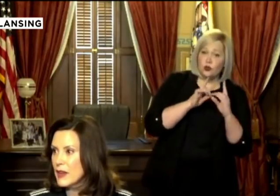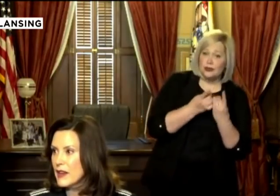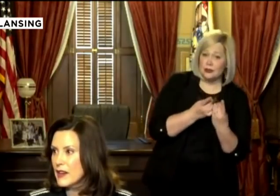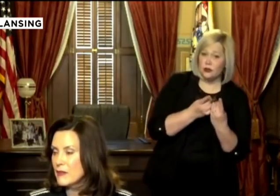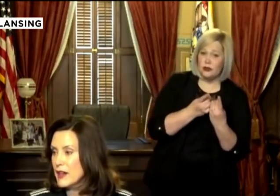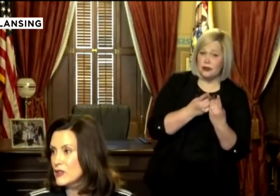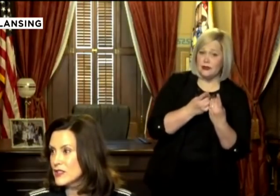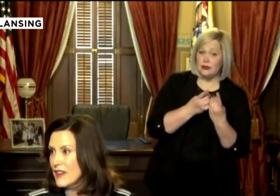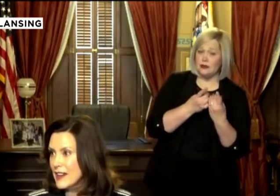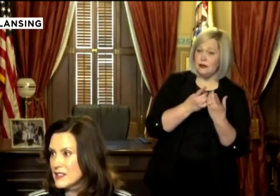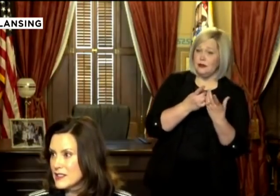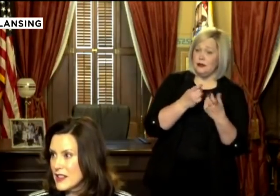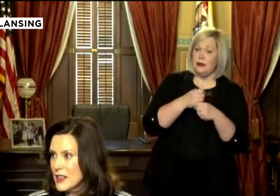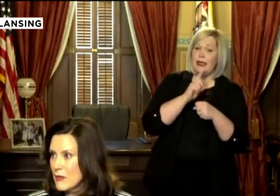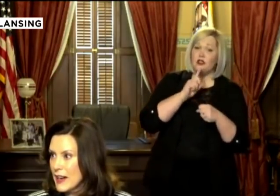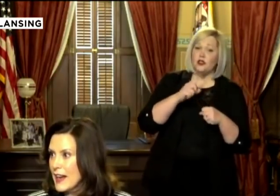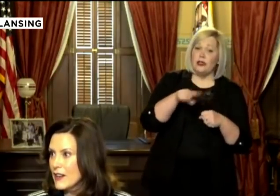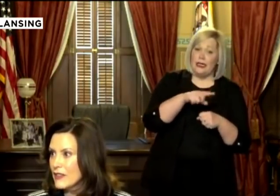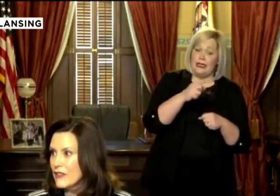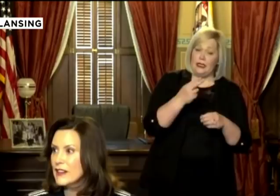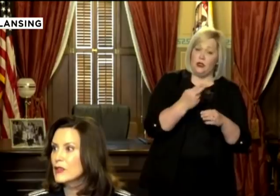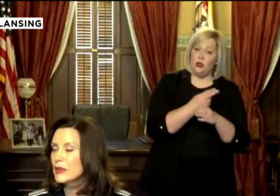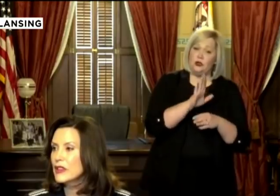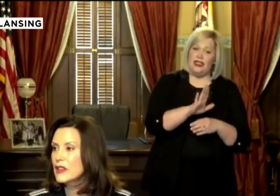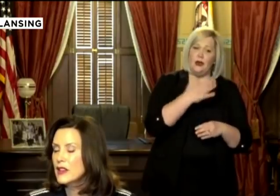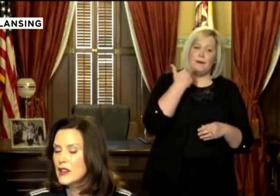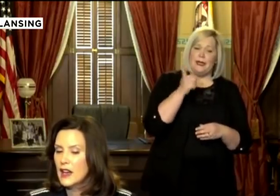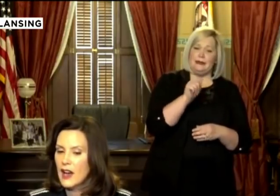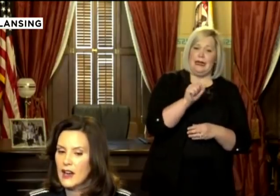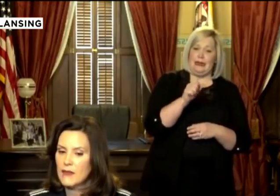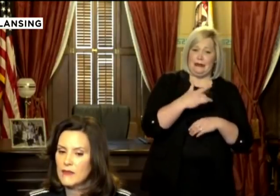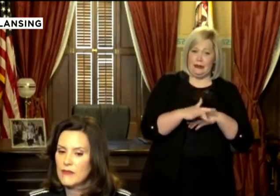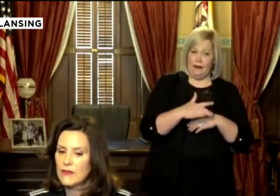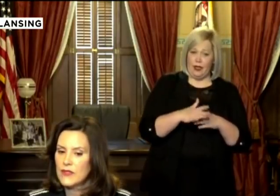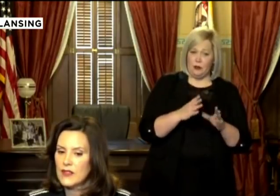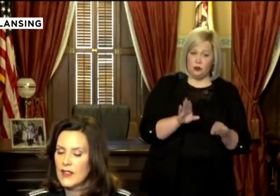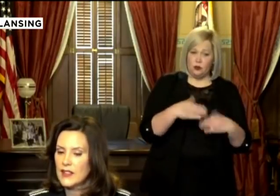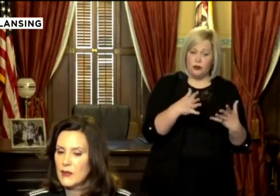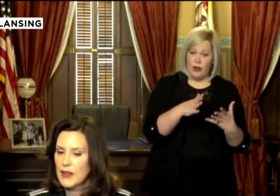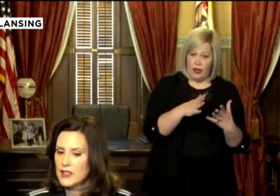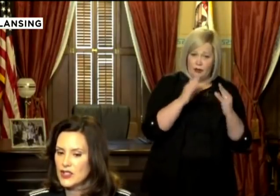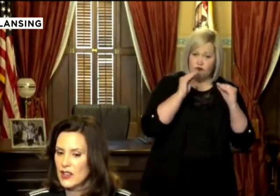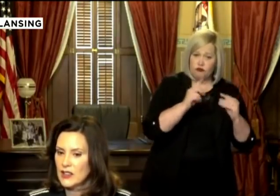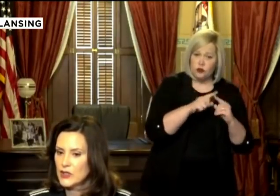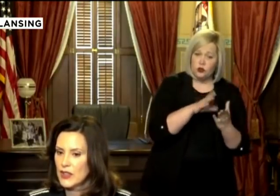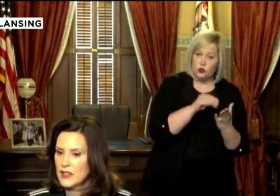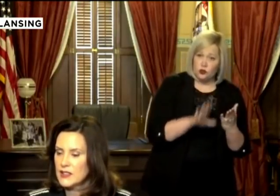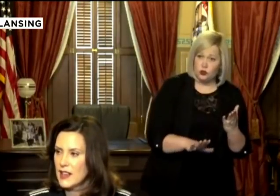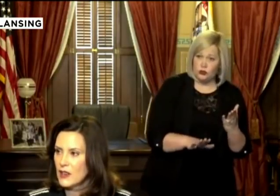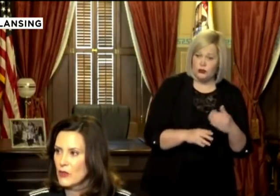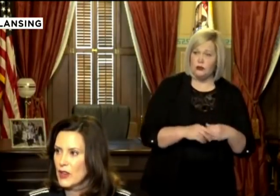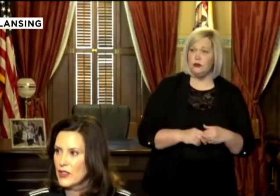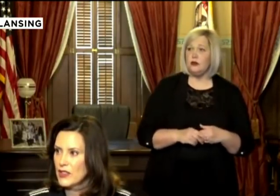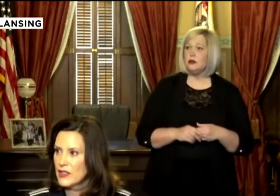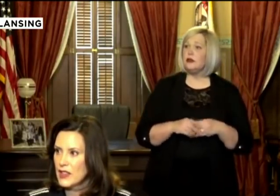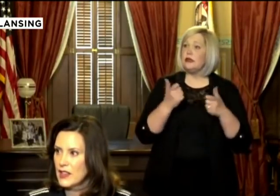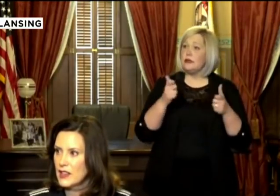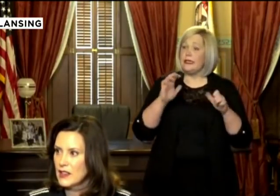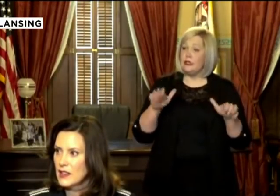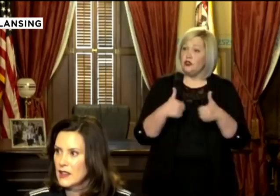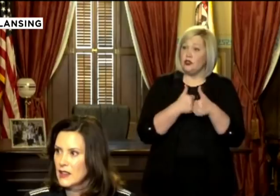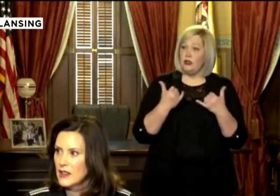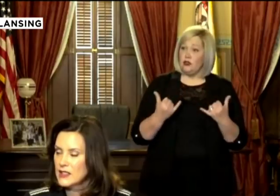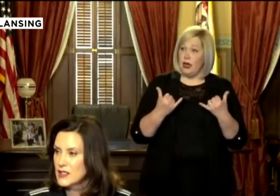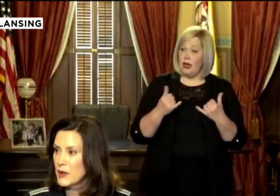confront and make use of assets that they might have available. I think the biggest challenge, Rick, is that